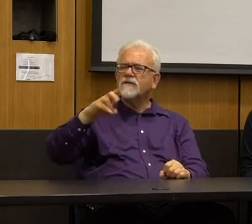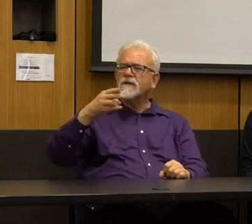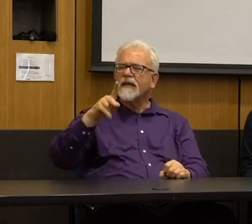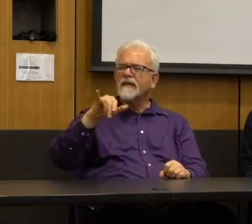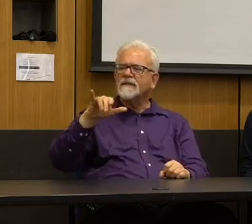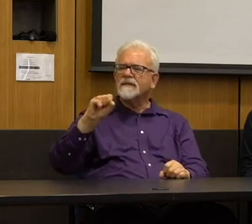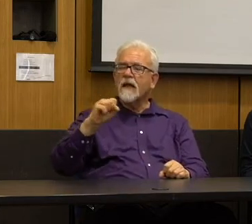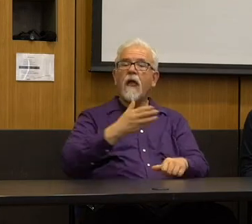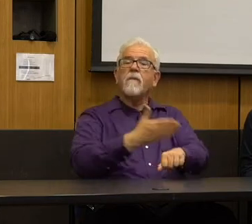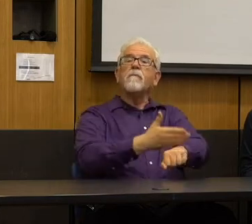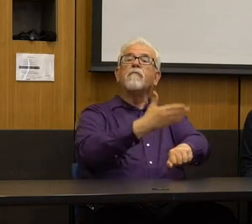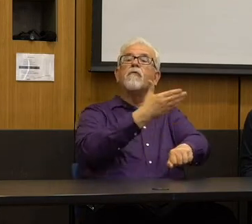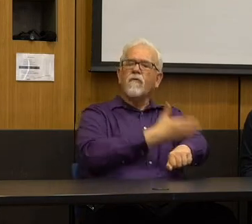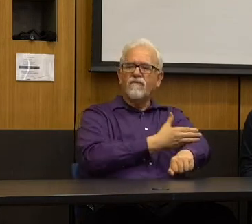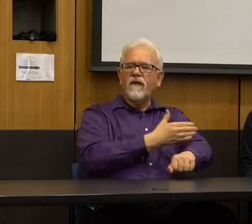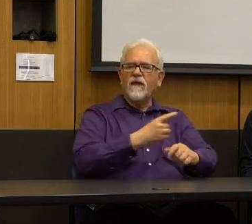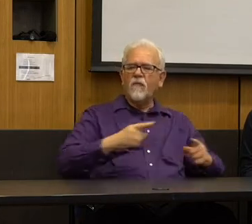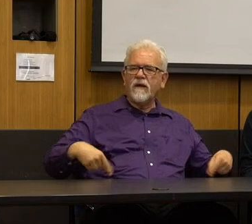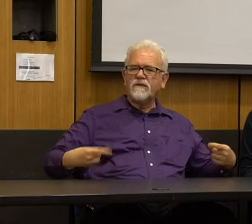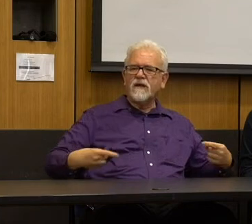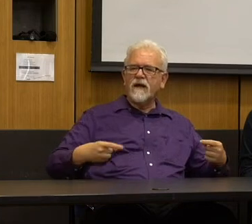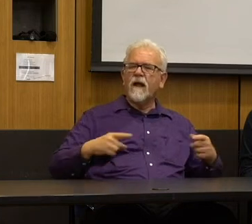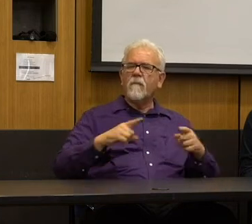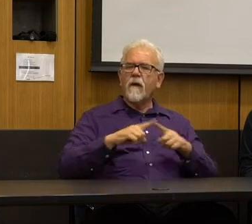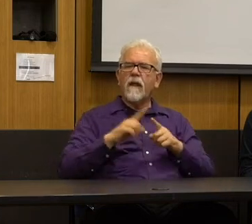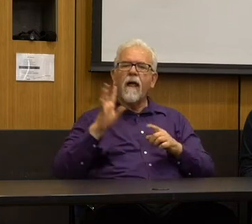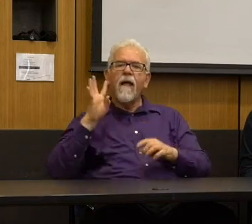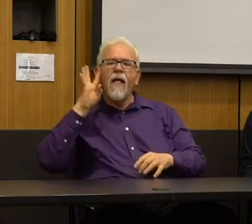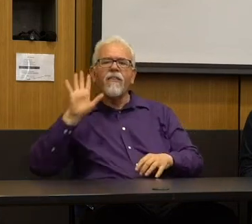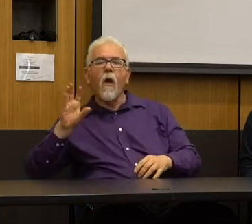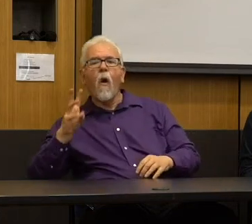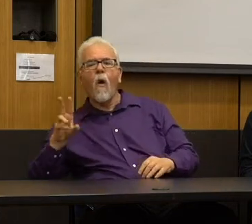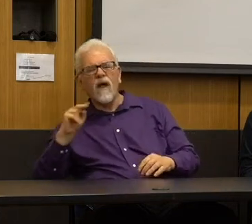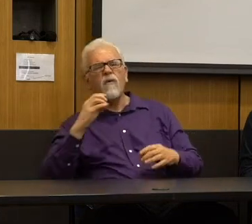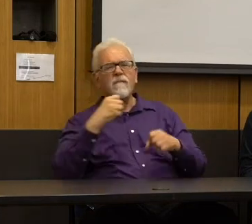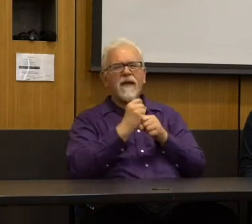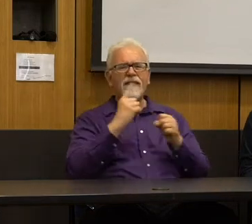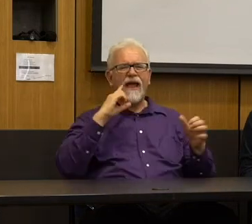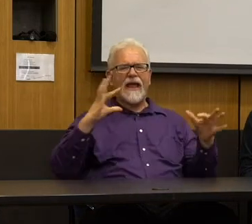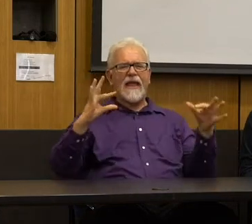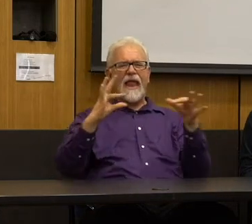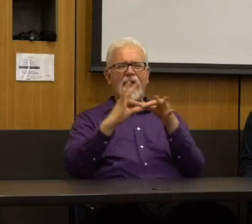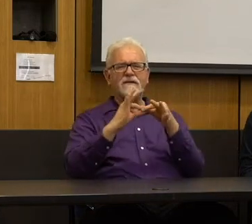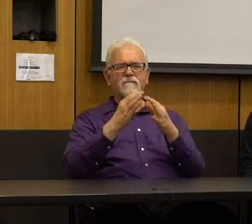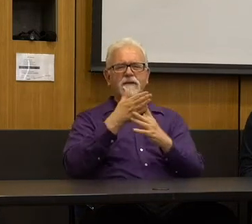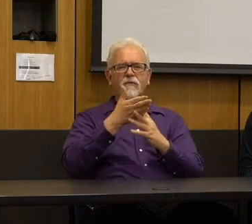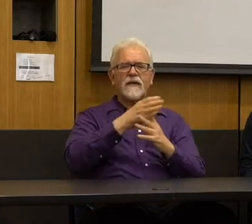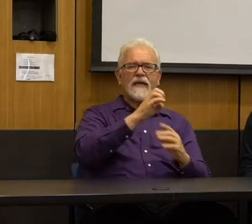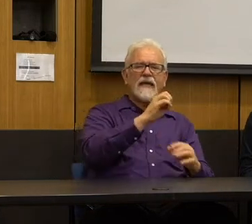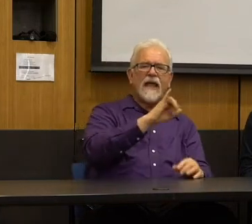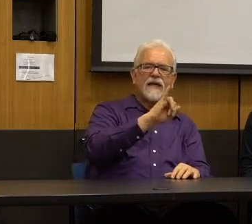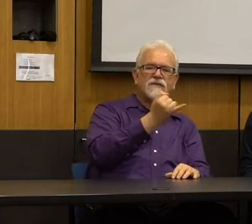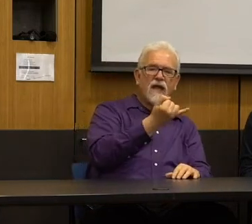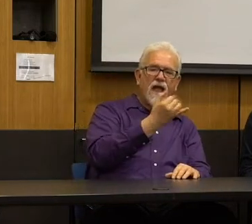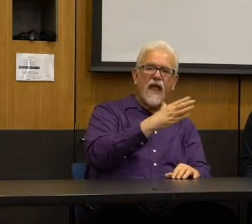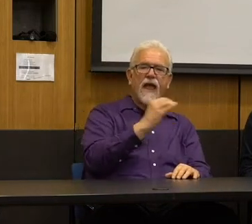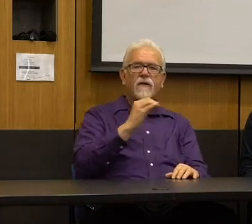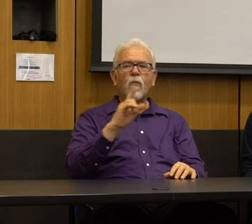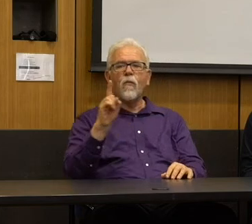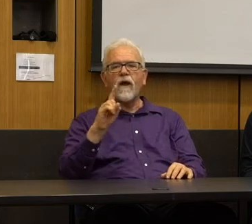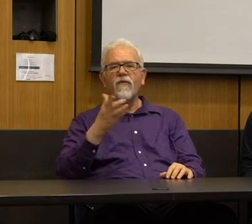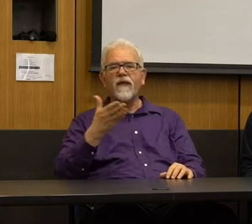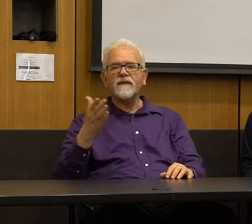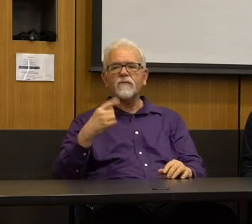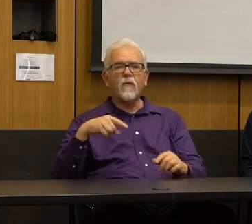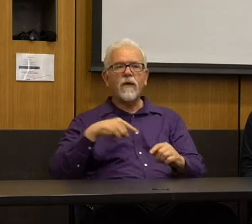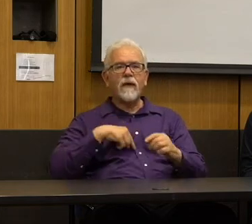only improving those chairs, but creating their own. So I just wanted to make that connection between E and J and where things were when